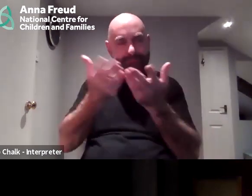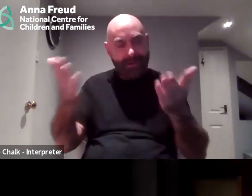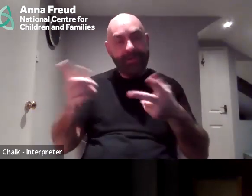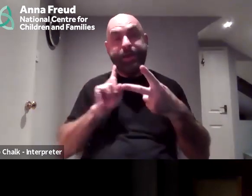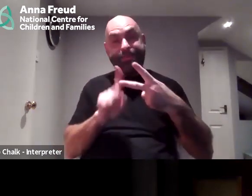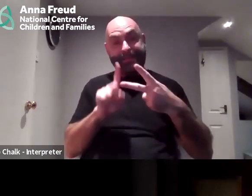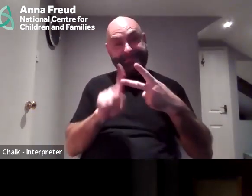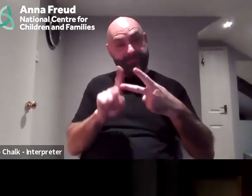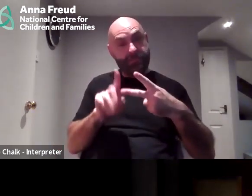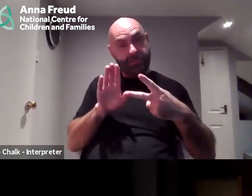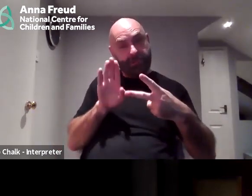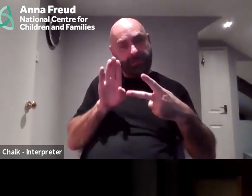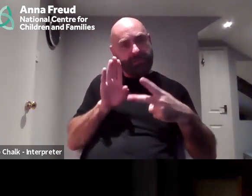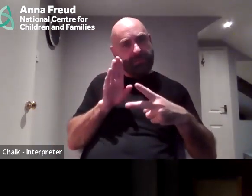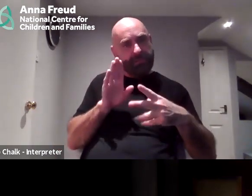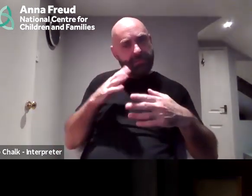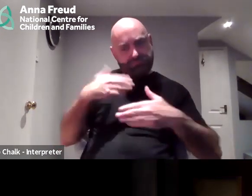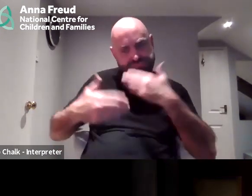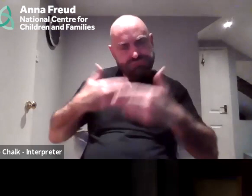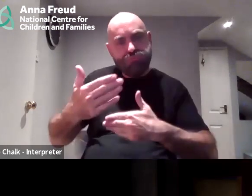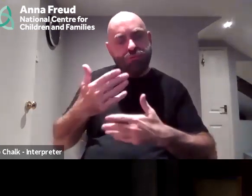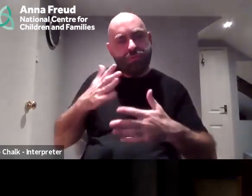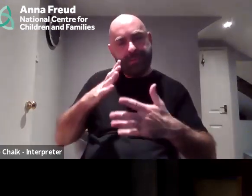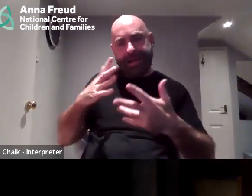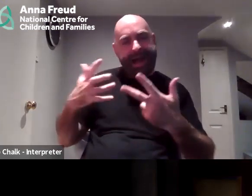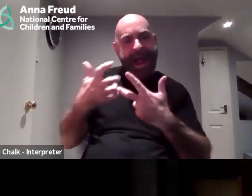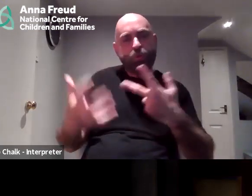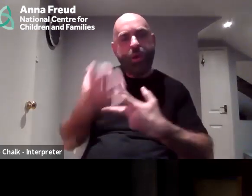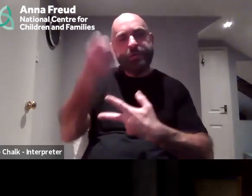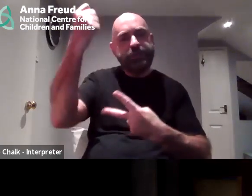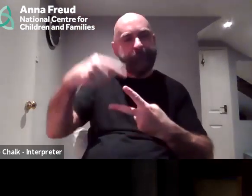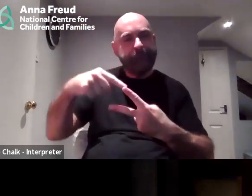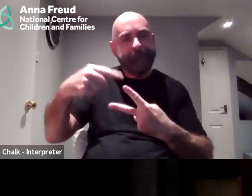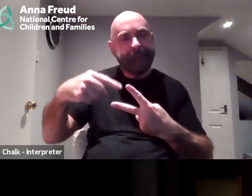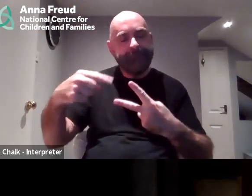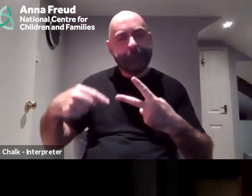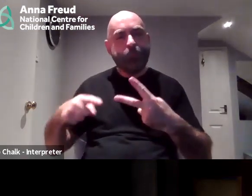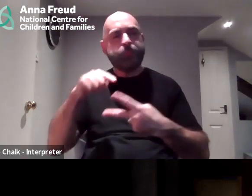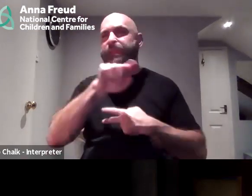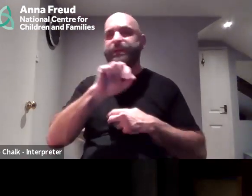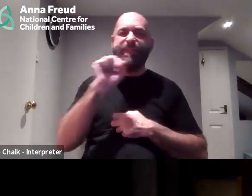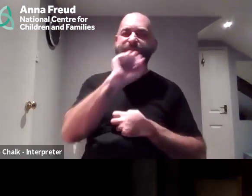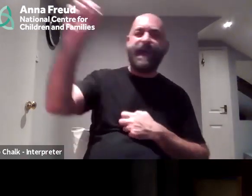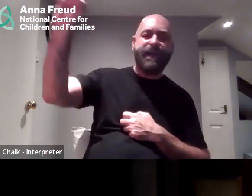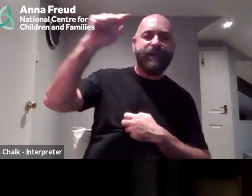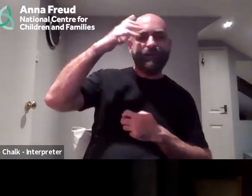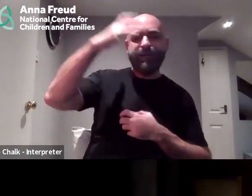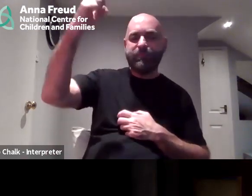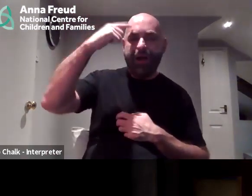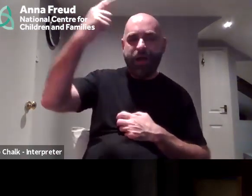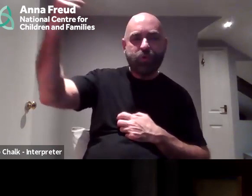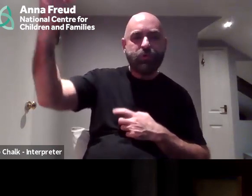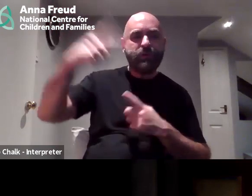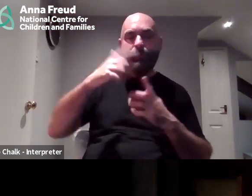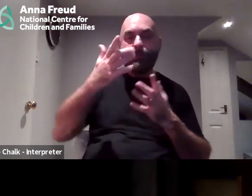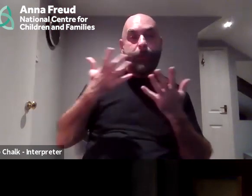is the practical actions that need to be taken to achieve it. And this ideology and these vested